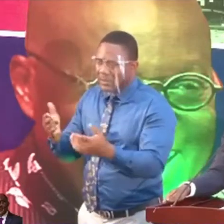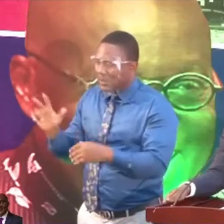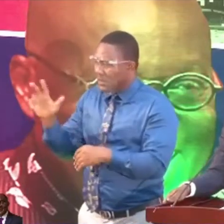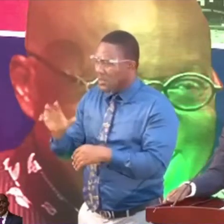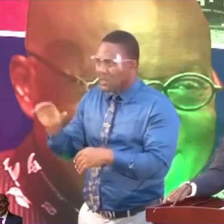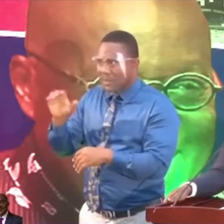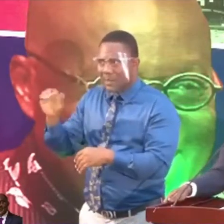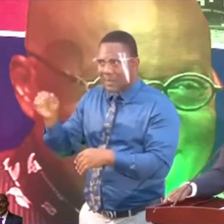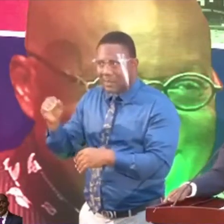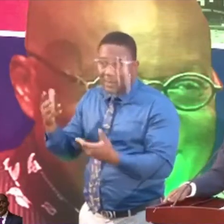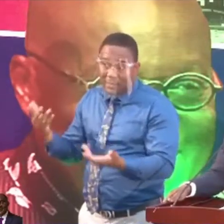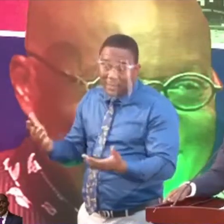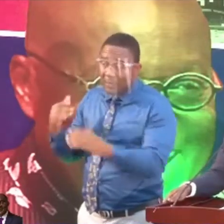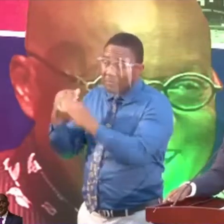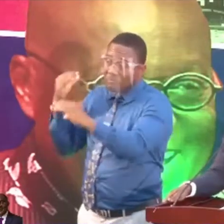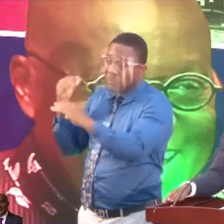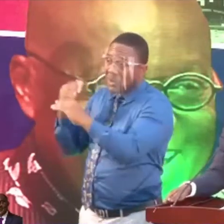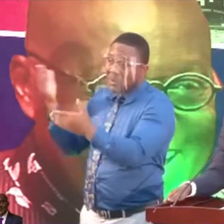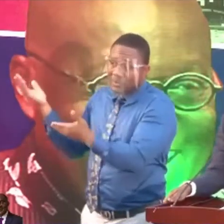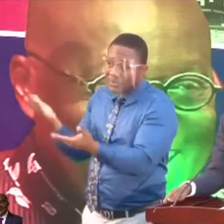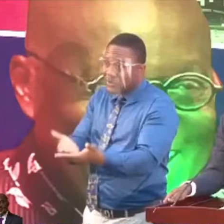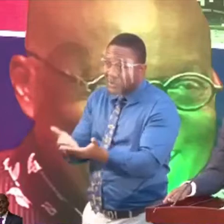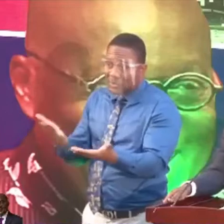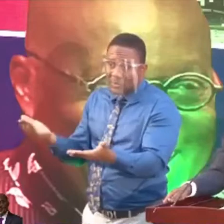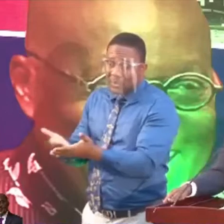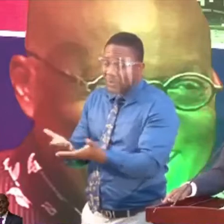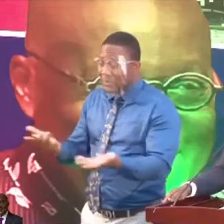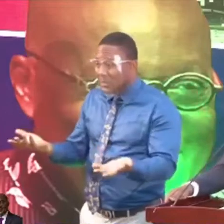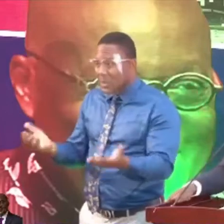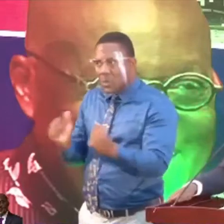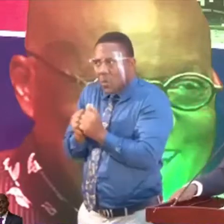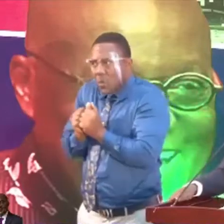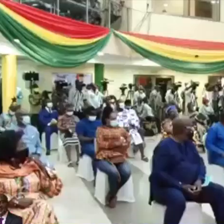buses without equipment into the country.